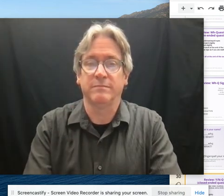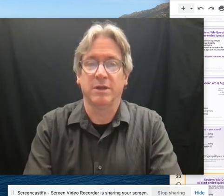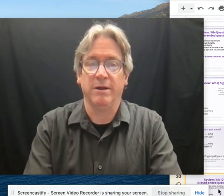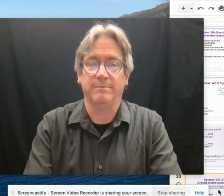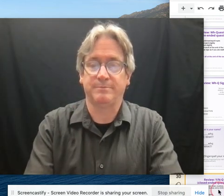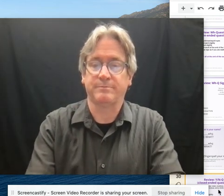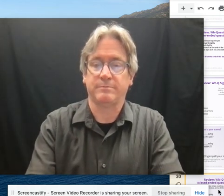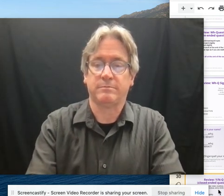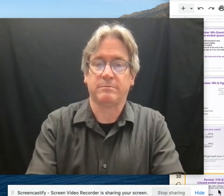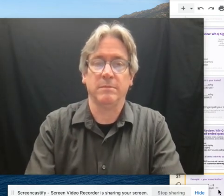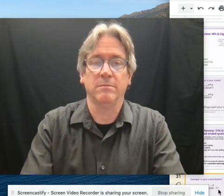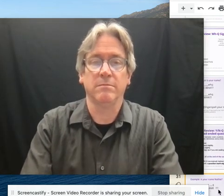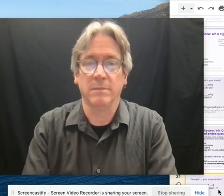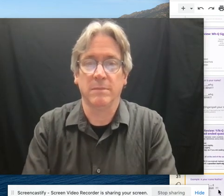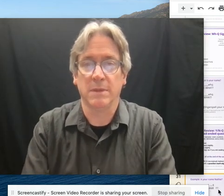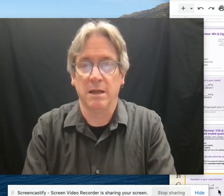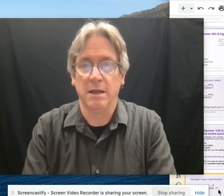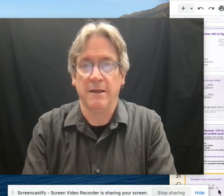Right.